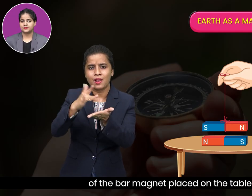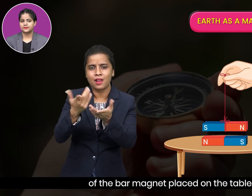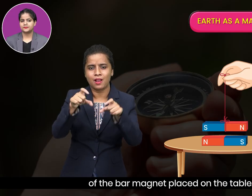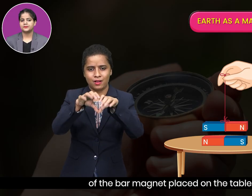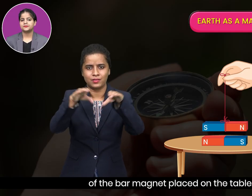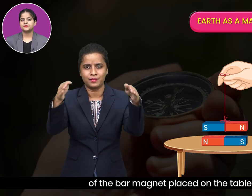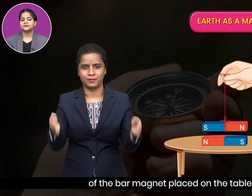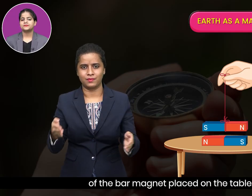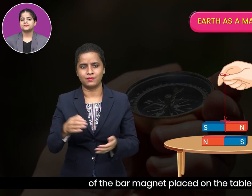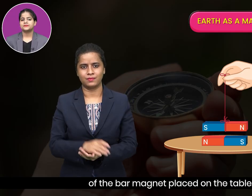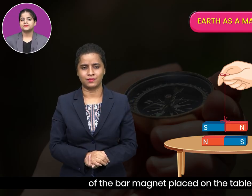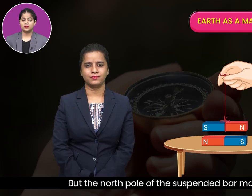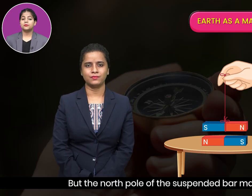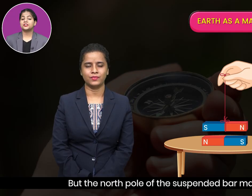table.